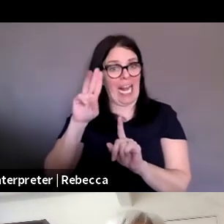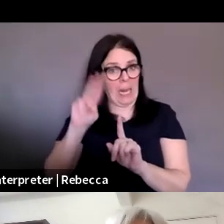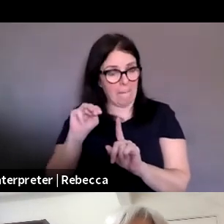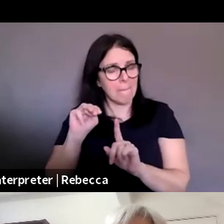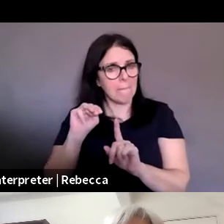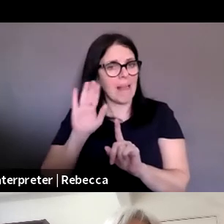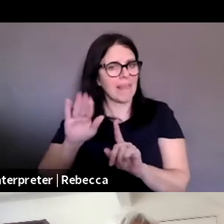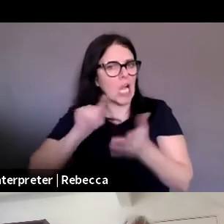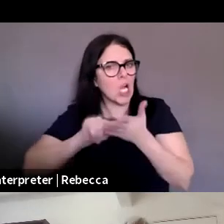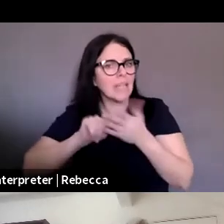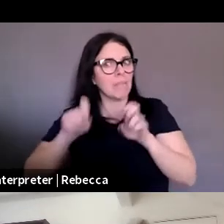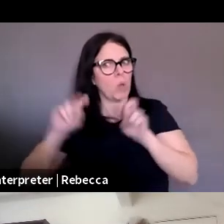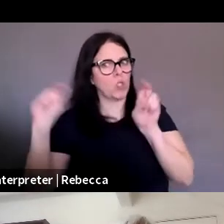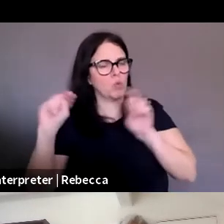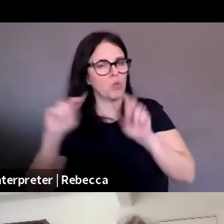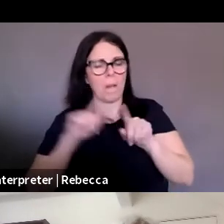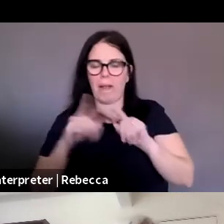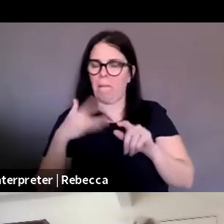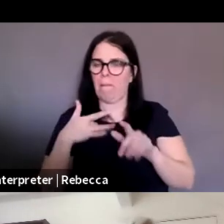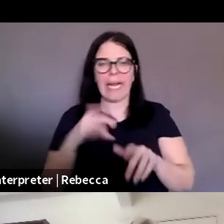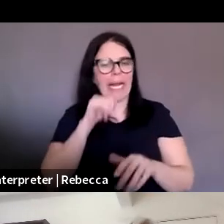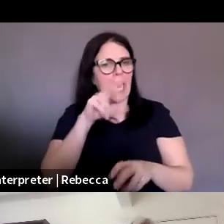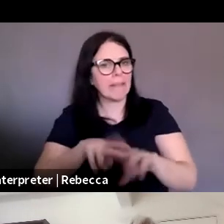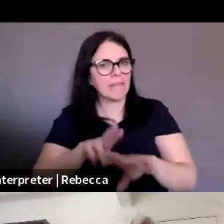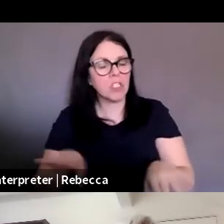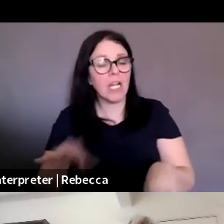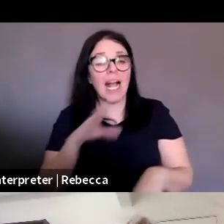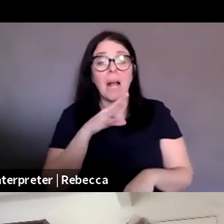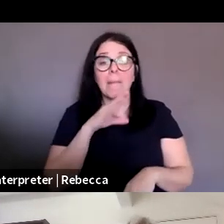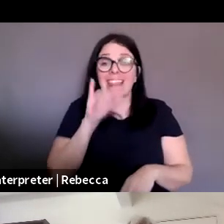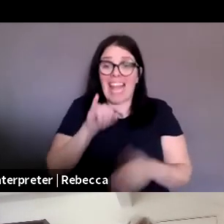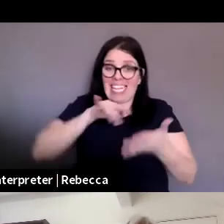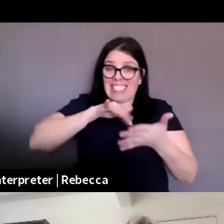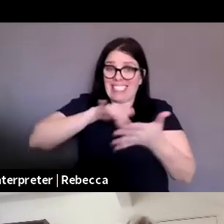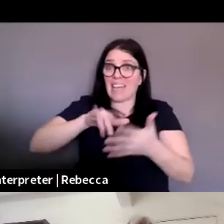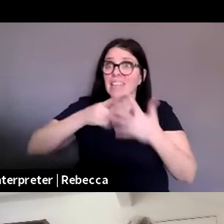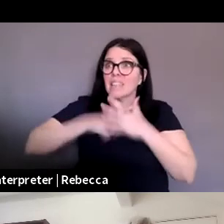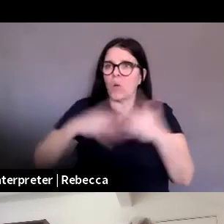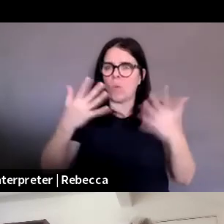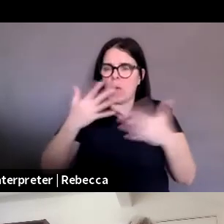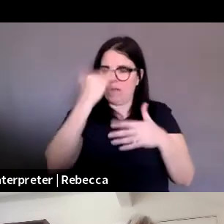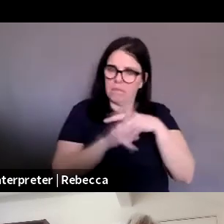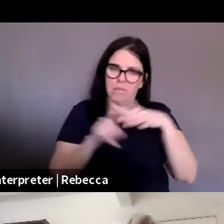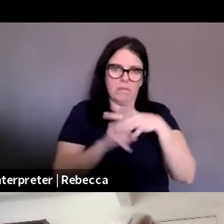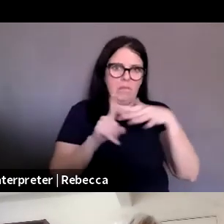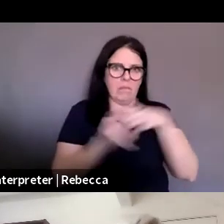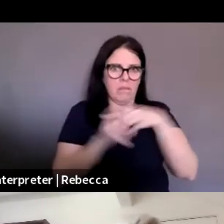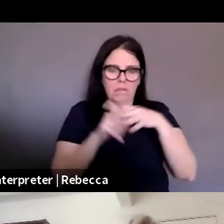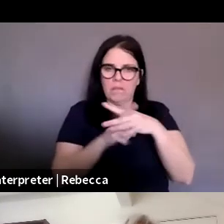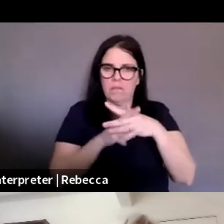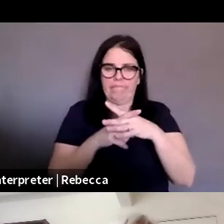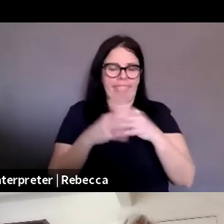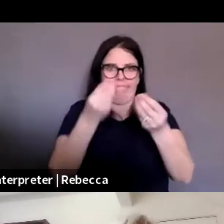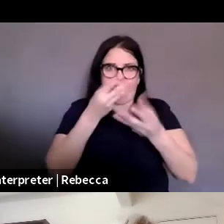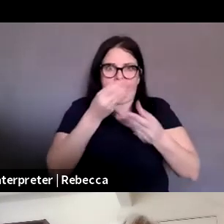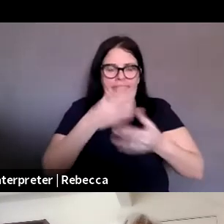in response to a flood, a continuing flood of complaints and reports of horrific outcomes in court. And some of them are